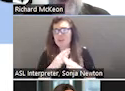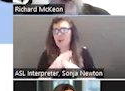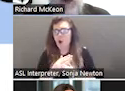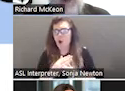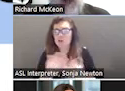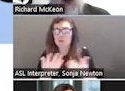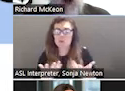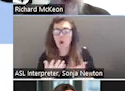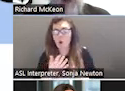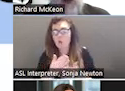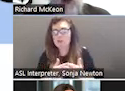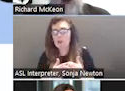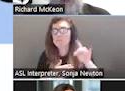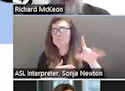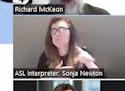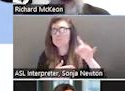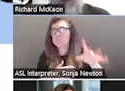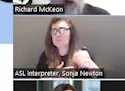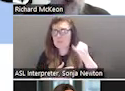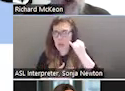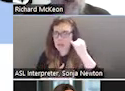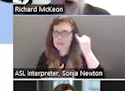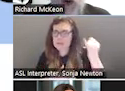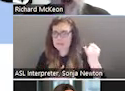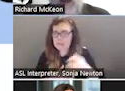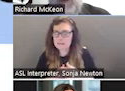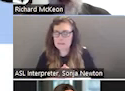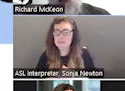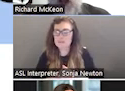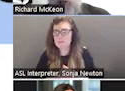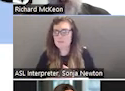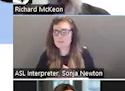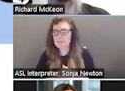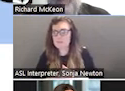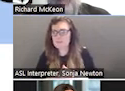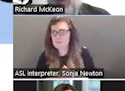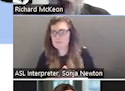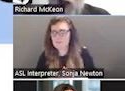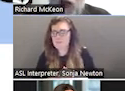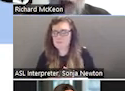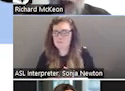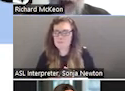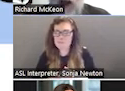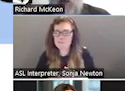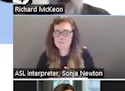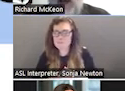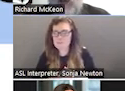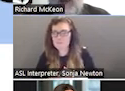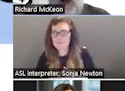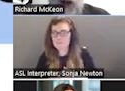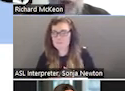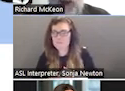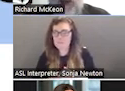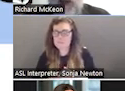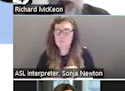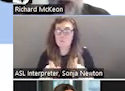for what some of those safeguards should be. So we're looking forward to following up with that. The other thing that I would like to mention,